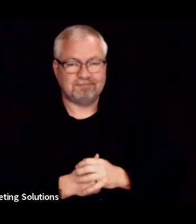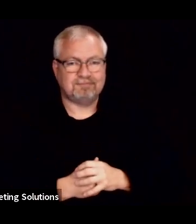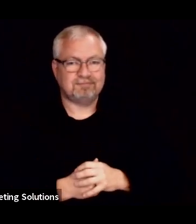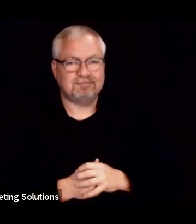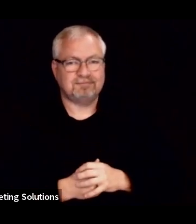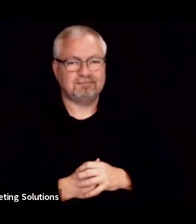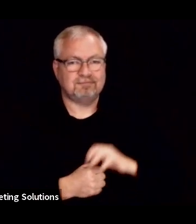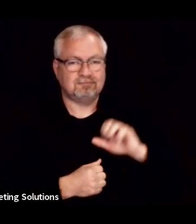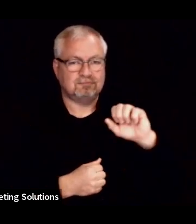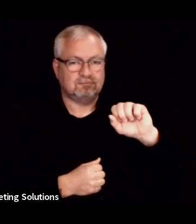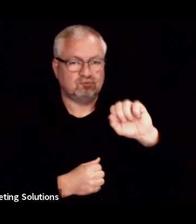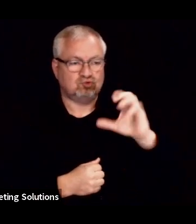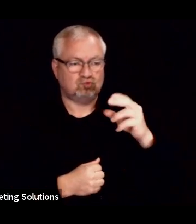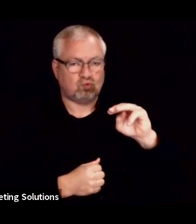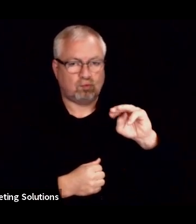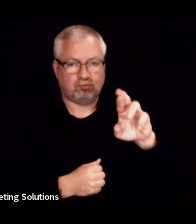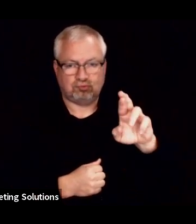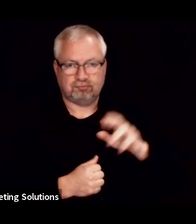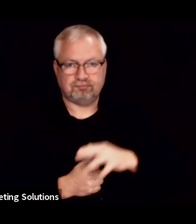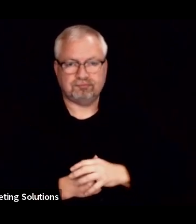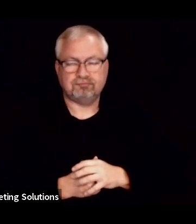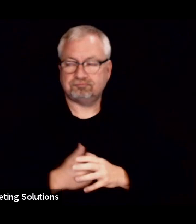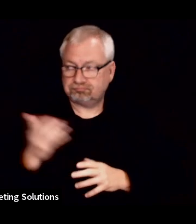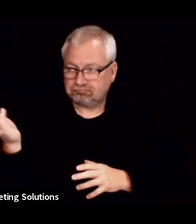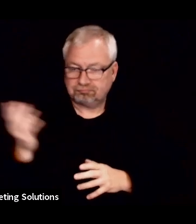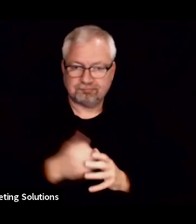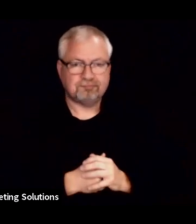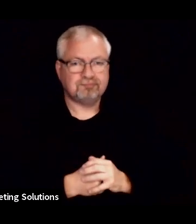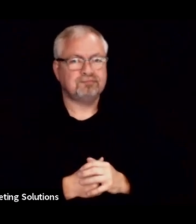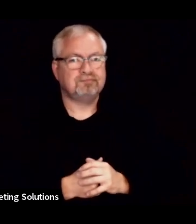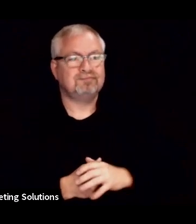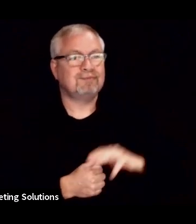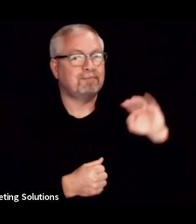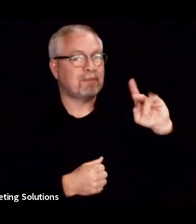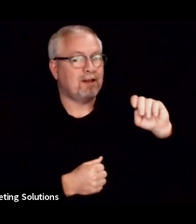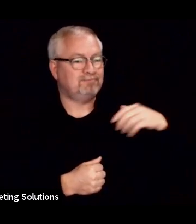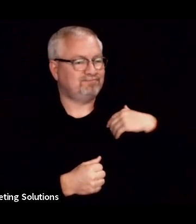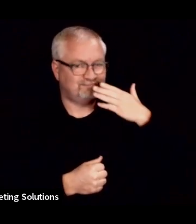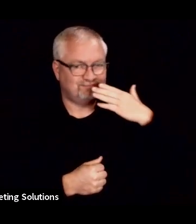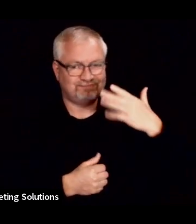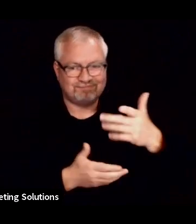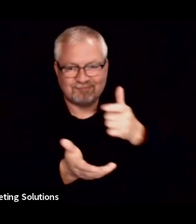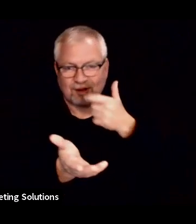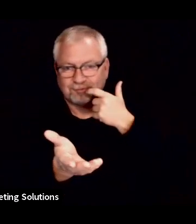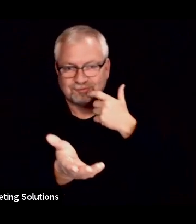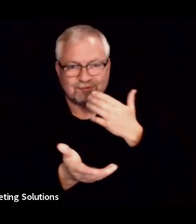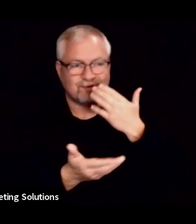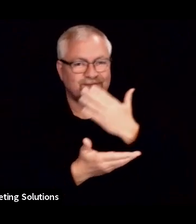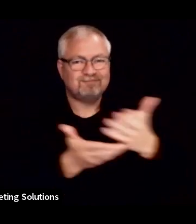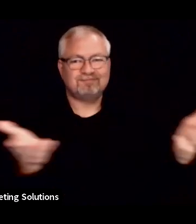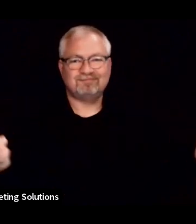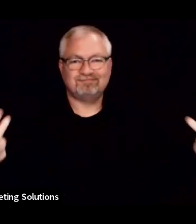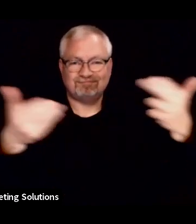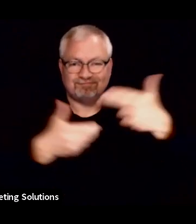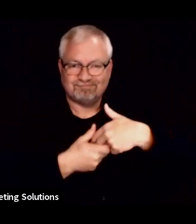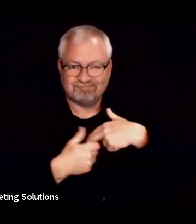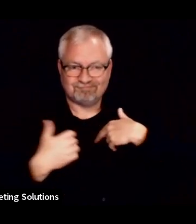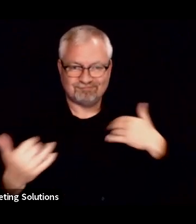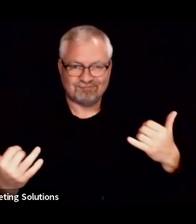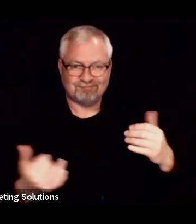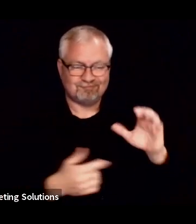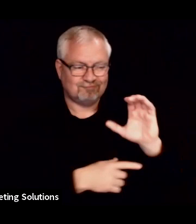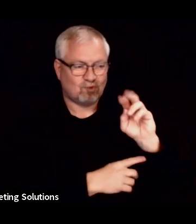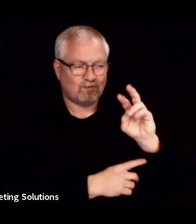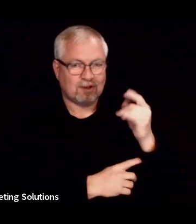Schomer. Please go ahead. Thank you, operator, and thank you to everyone for joining us for the COVID-19 daily media call for